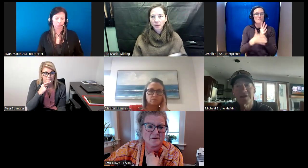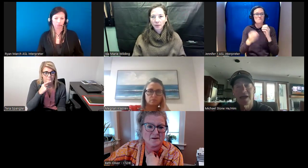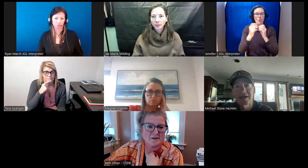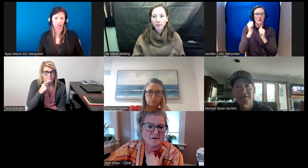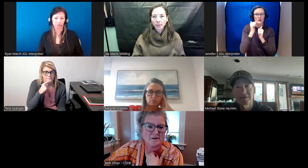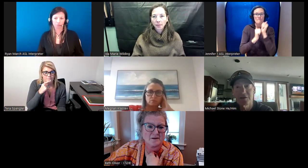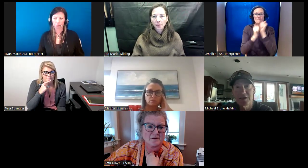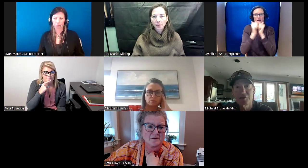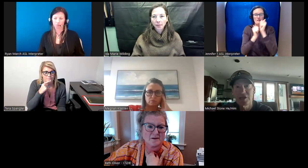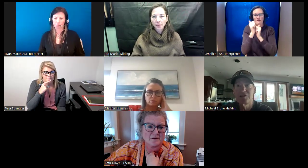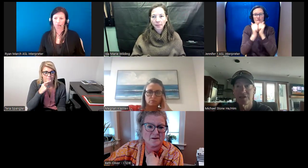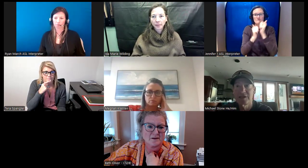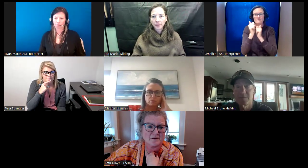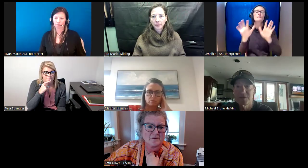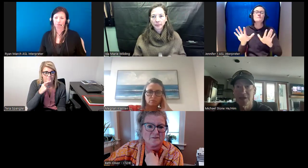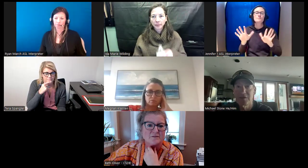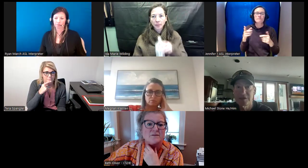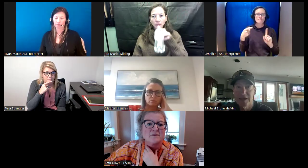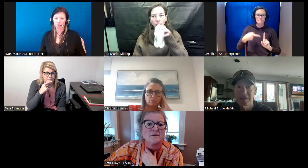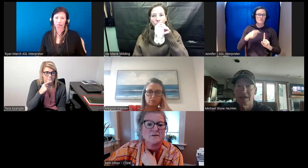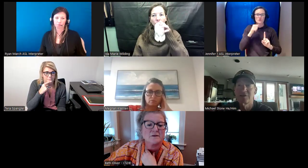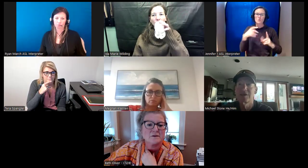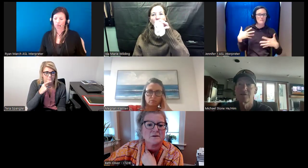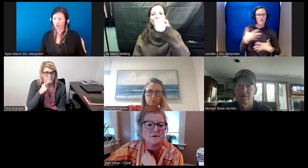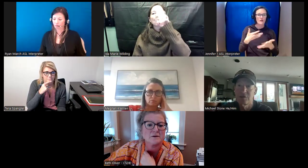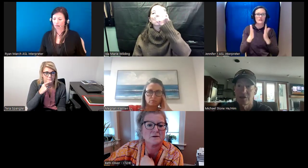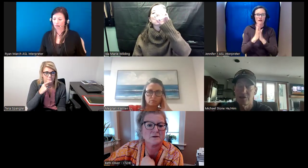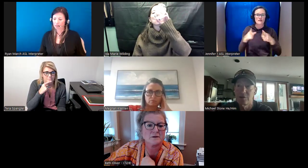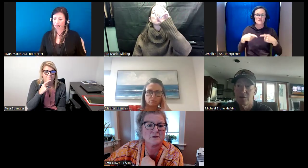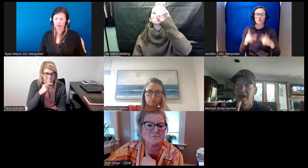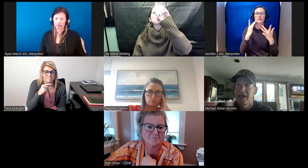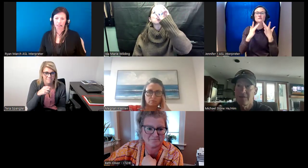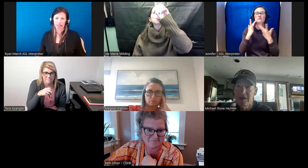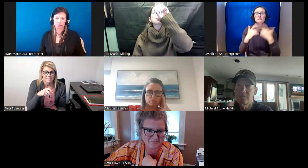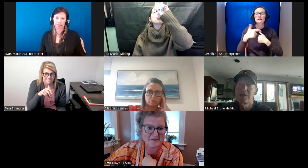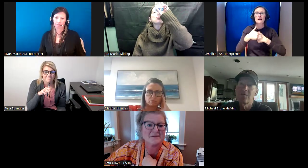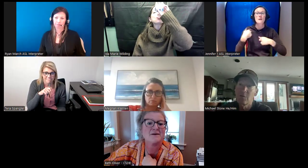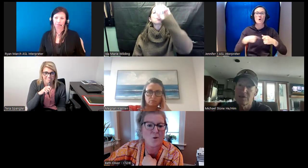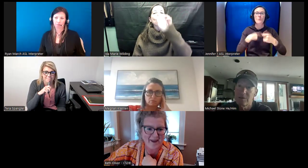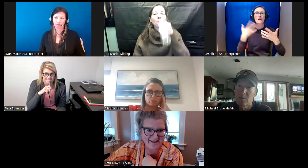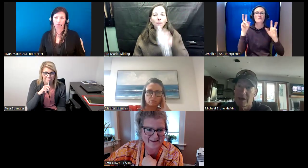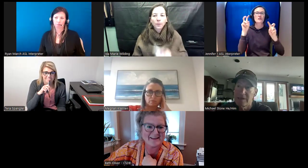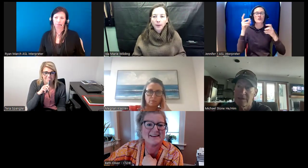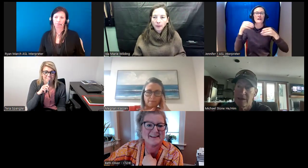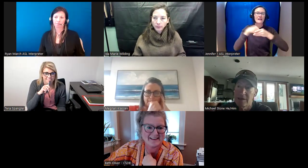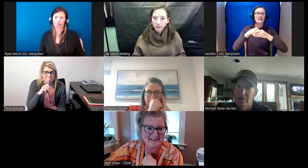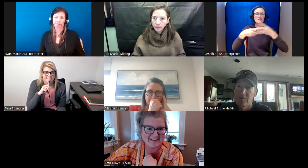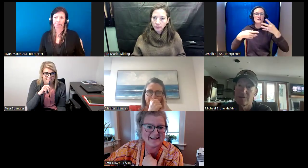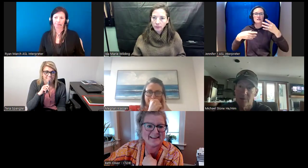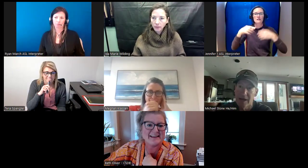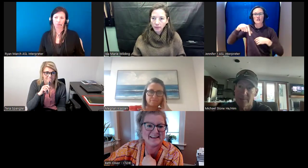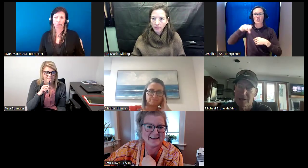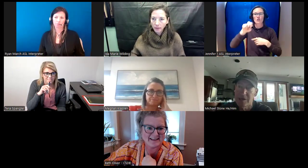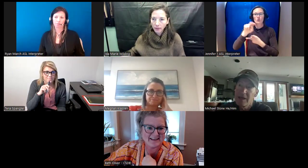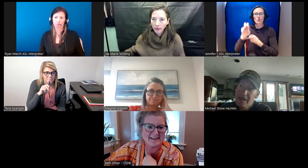be afraid to ask during challenging times like this and get ourselves into the queue, and then reinforce it when the